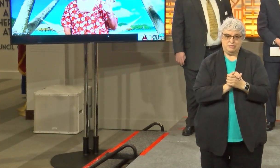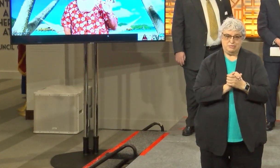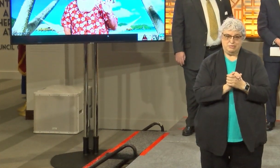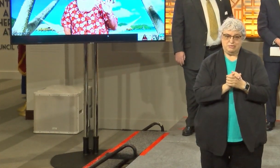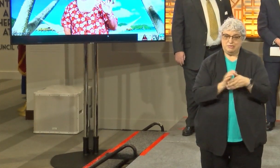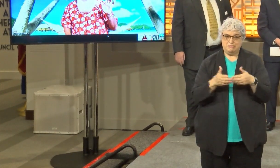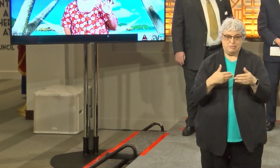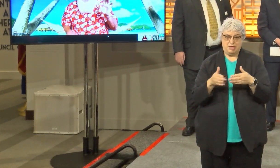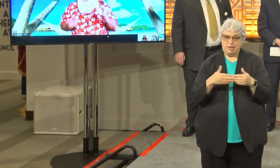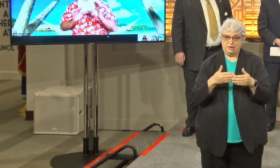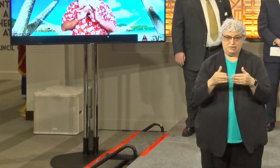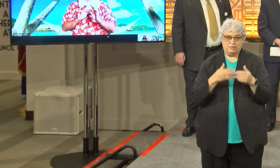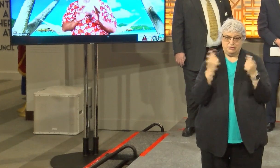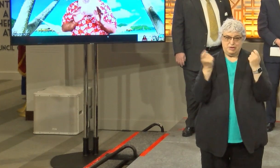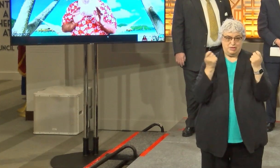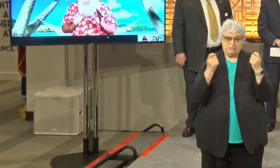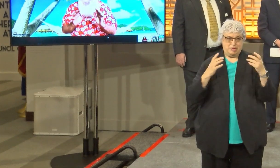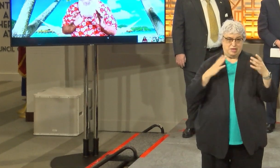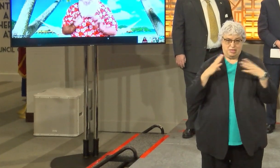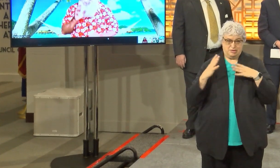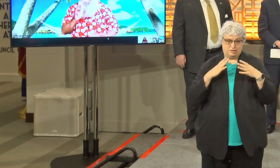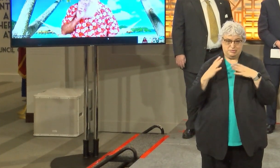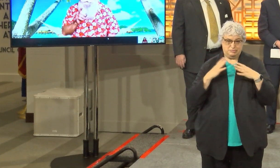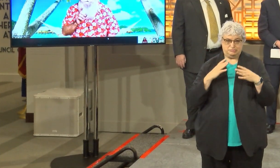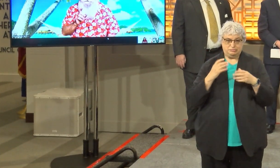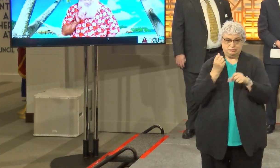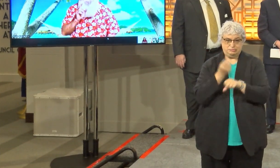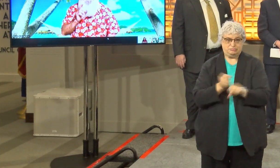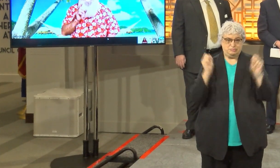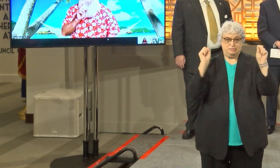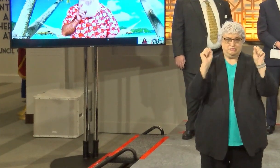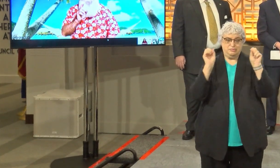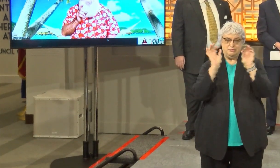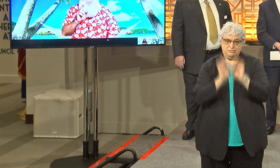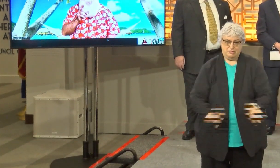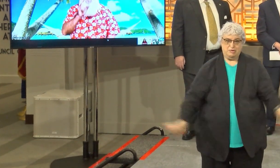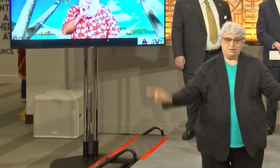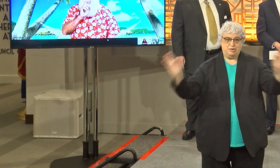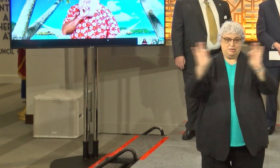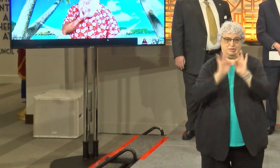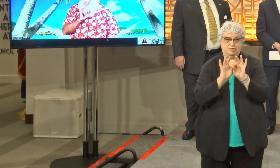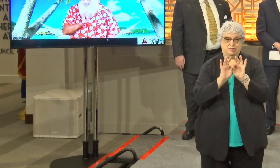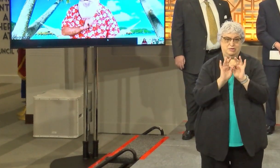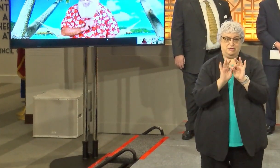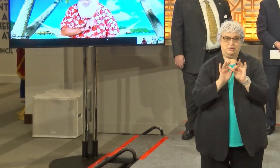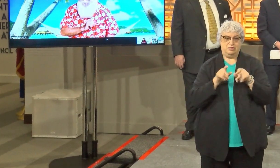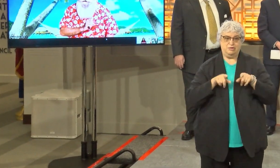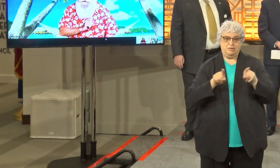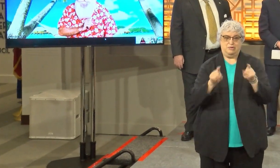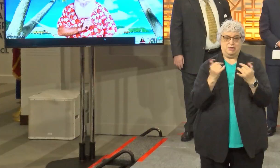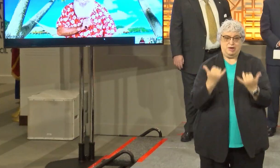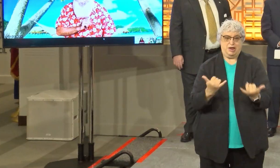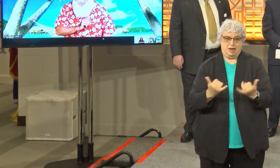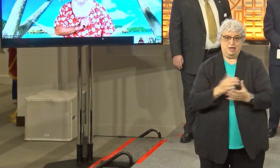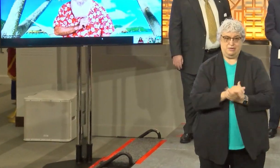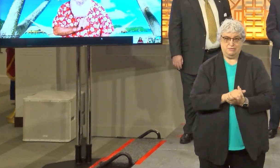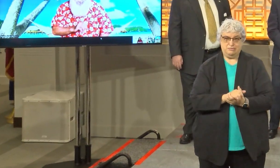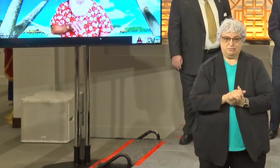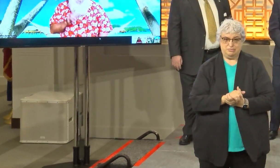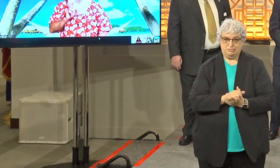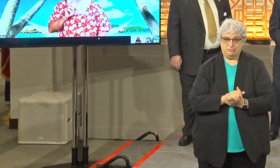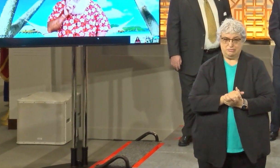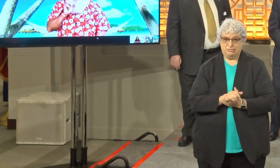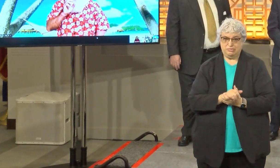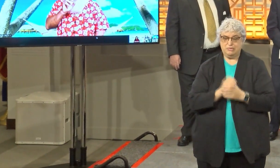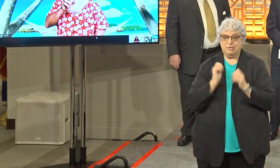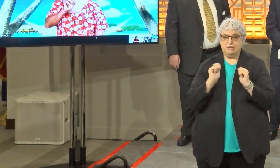However you celebrate the holidays, it doesn't matter. Safety is of utmost importance, especially during these times.